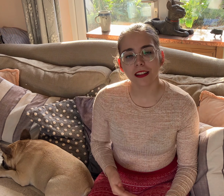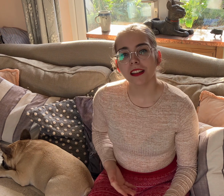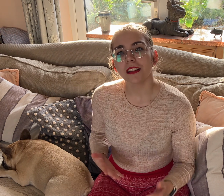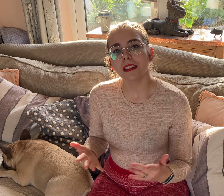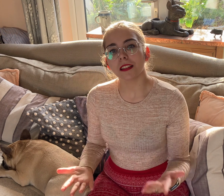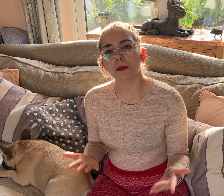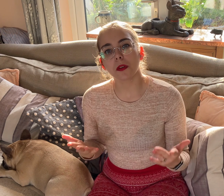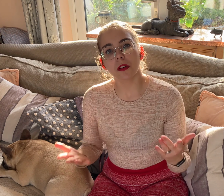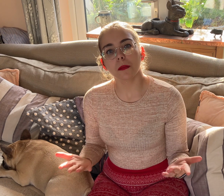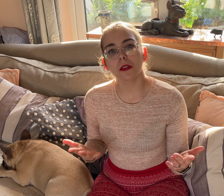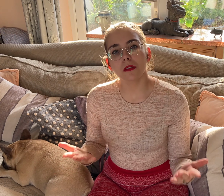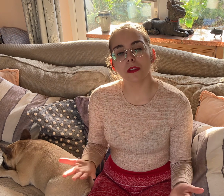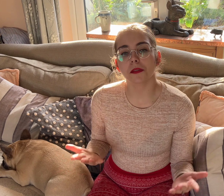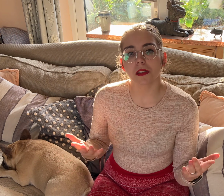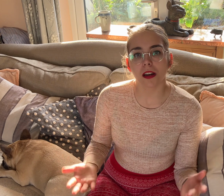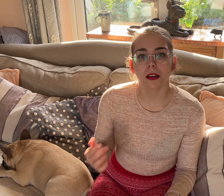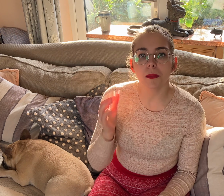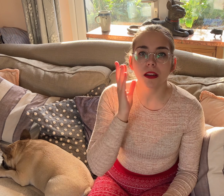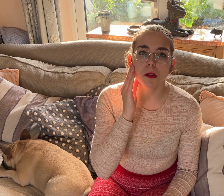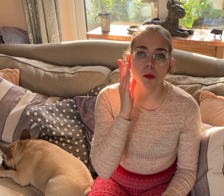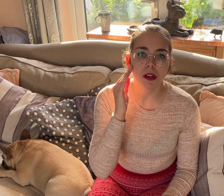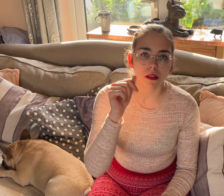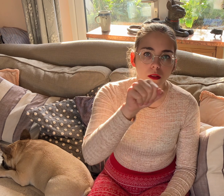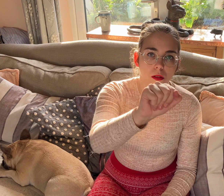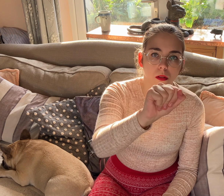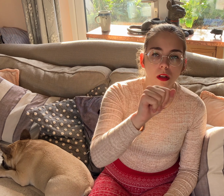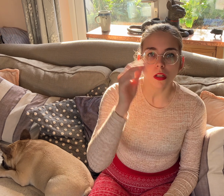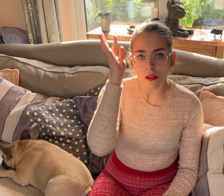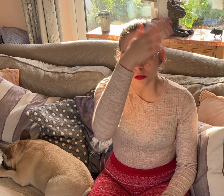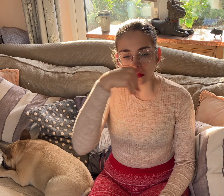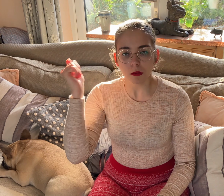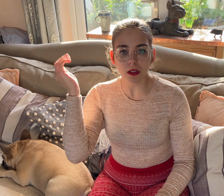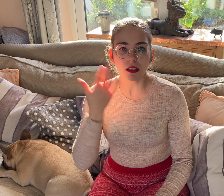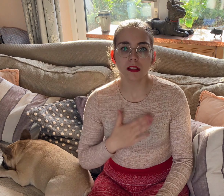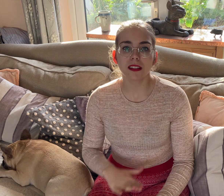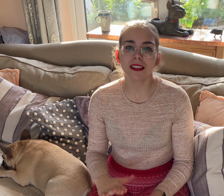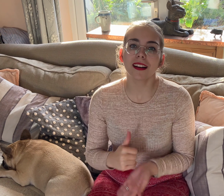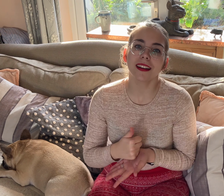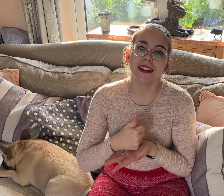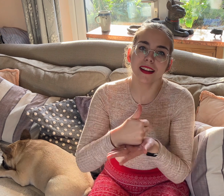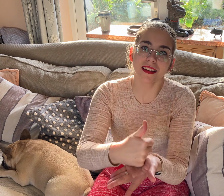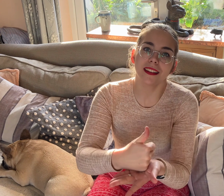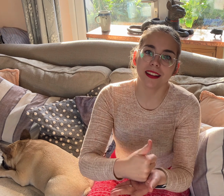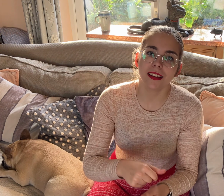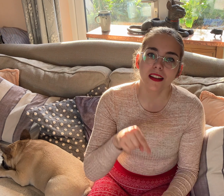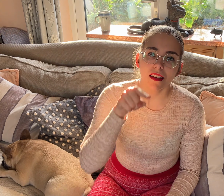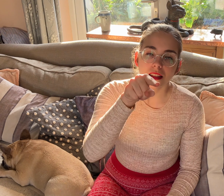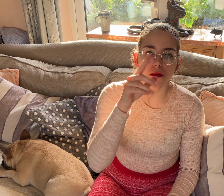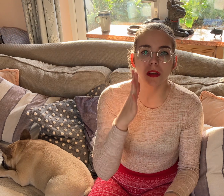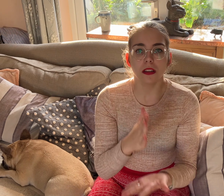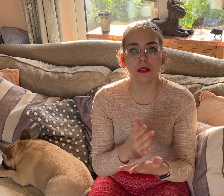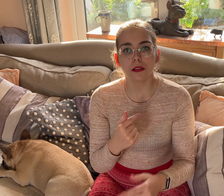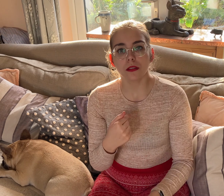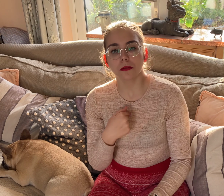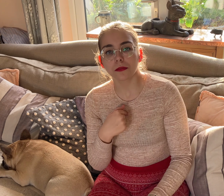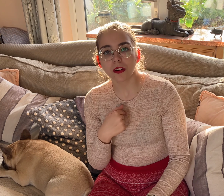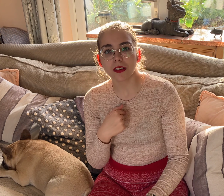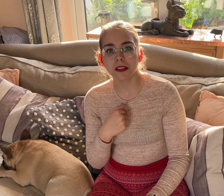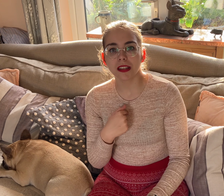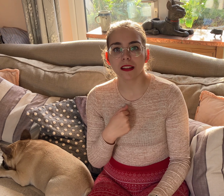This moment of timing when your soul needs aligning. It's me you can find in.